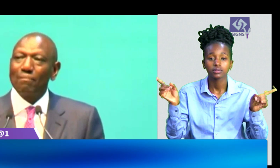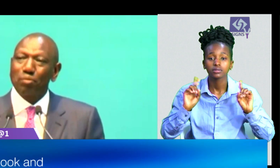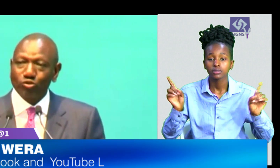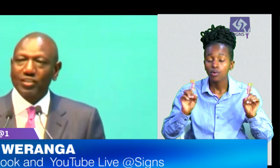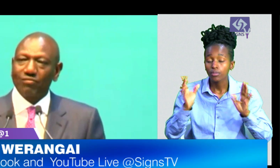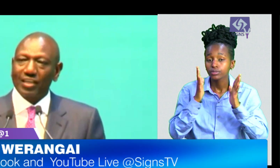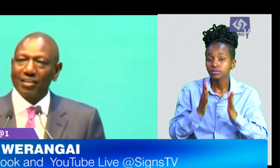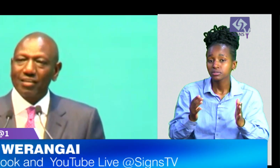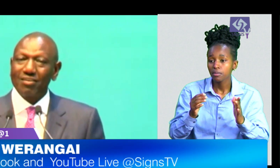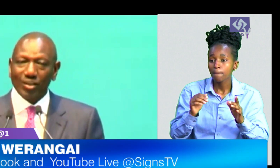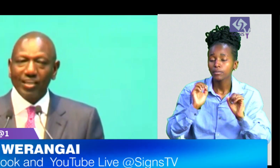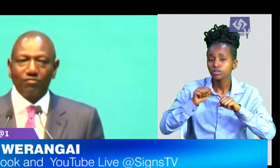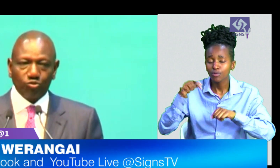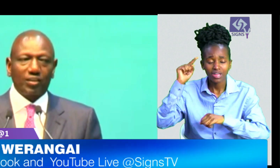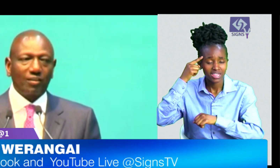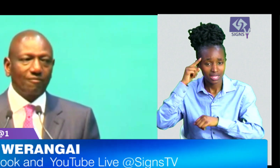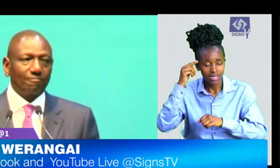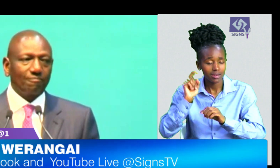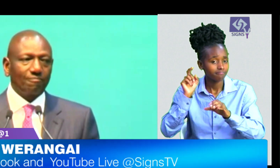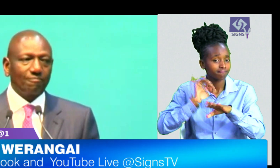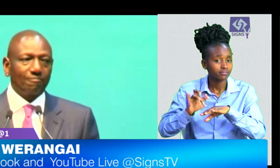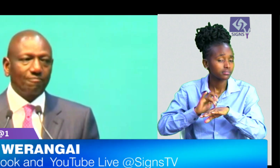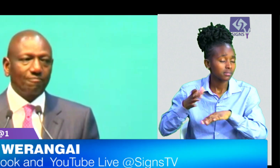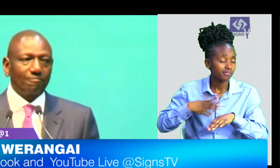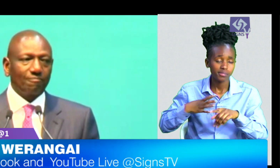are positively reinforcing.